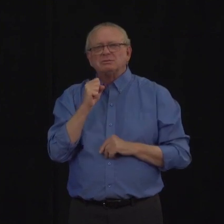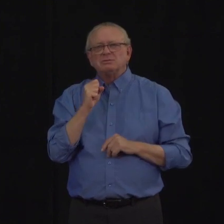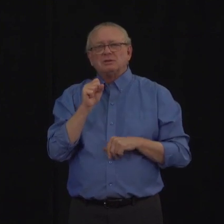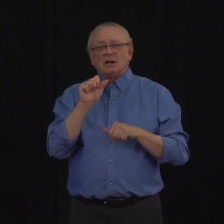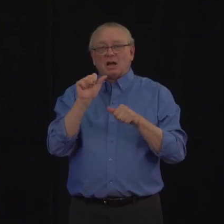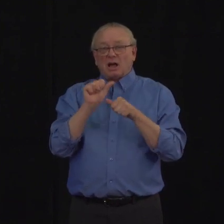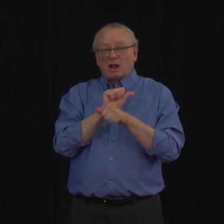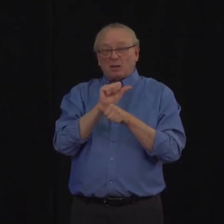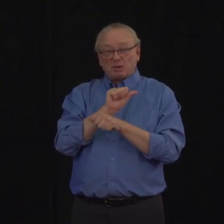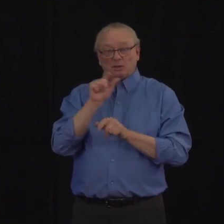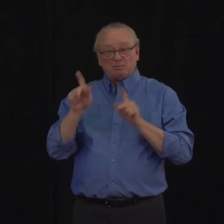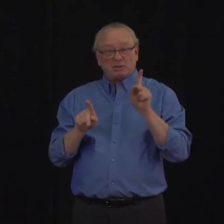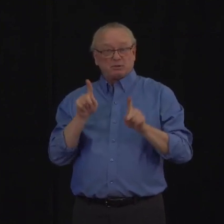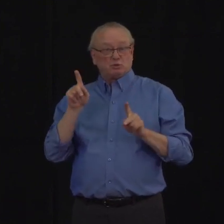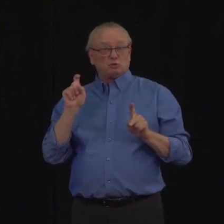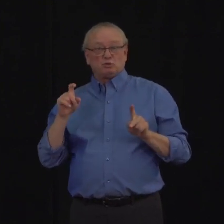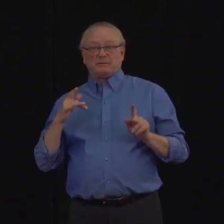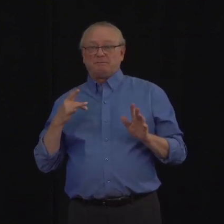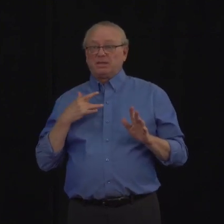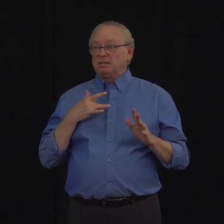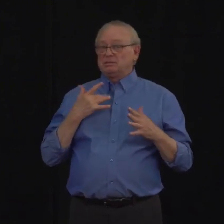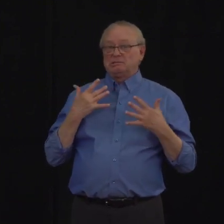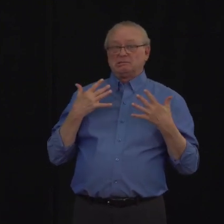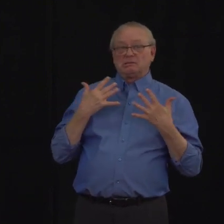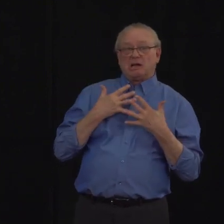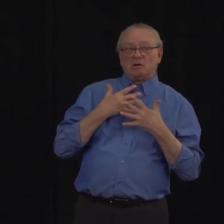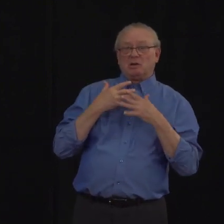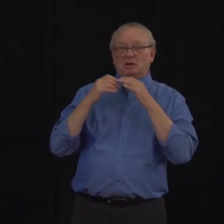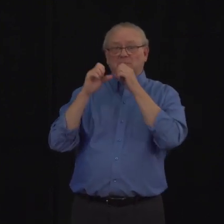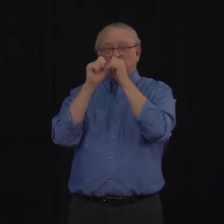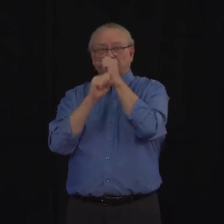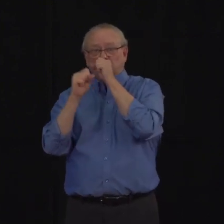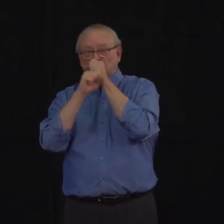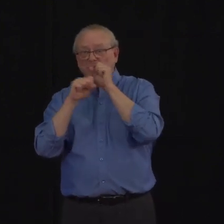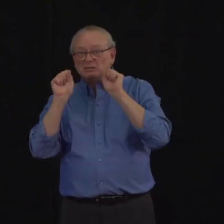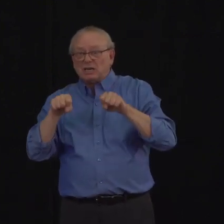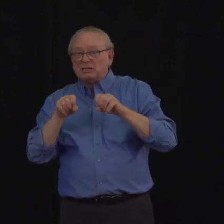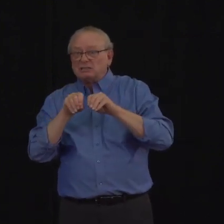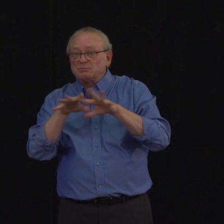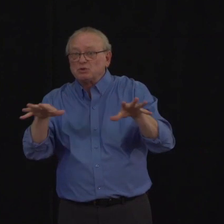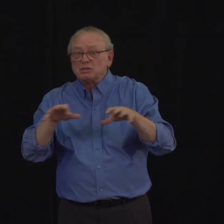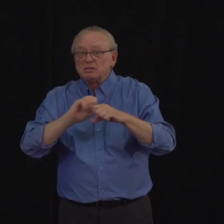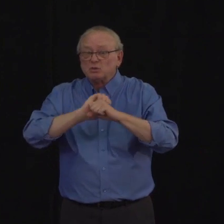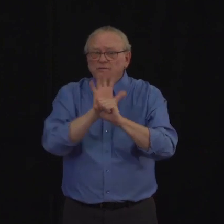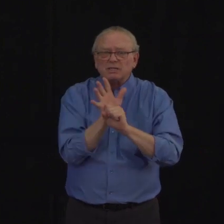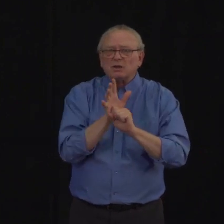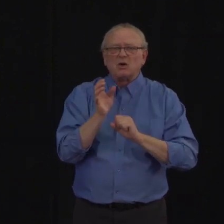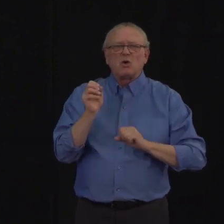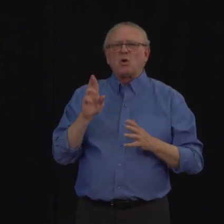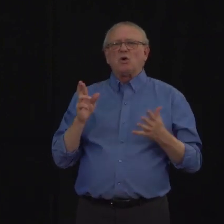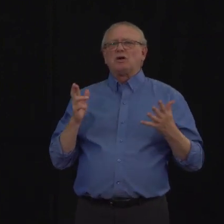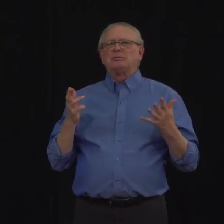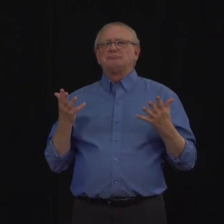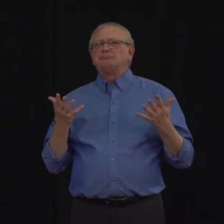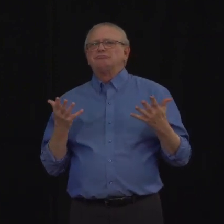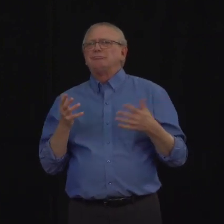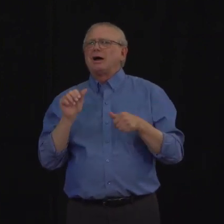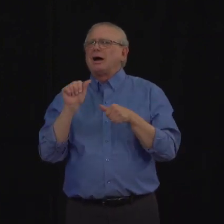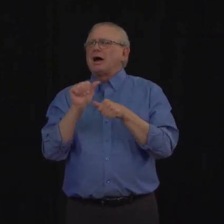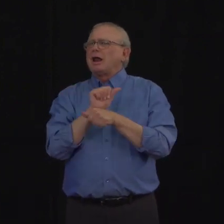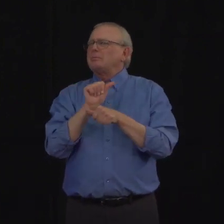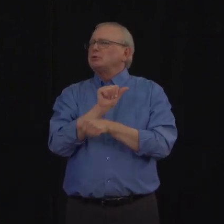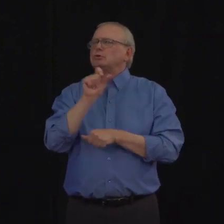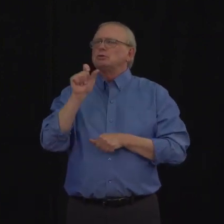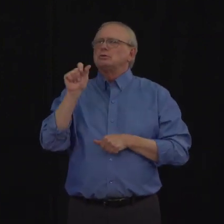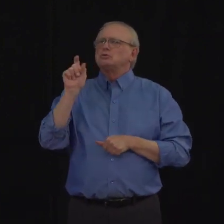other illnesses should we be mindful of that can be spread through mosquitoes? So there's no evidence that COVID-19